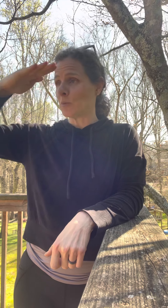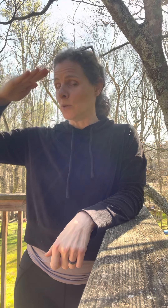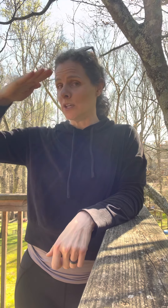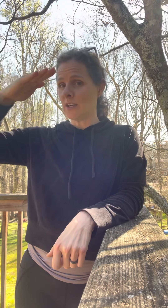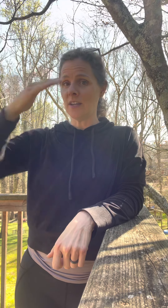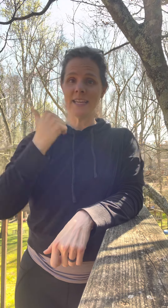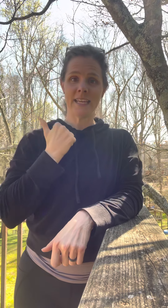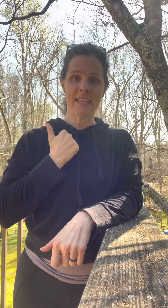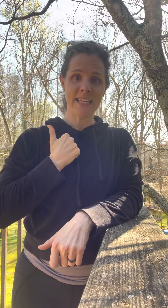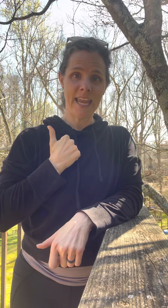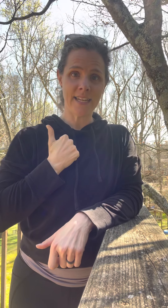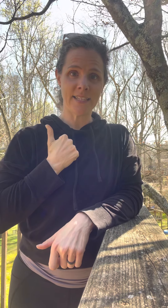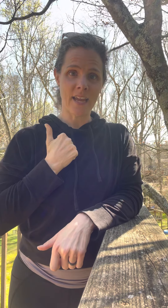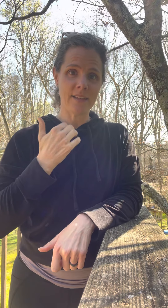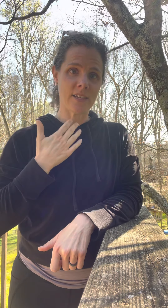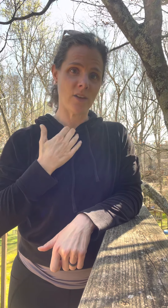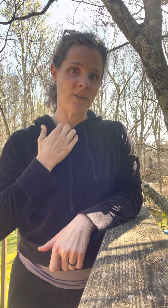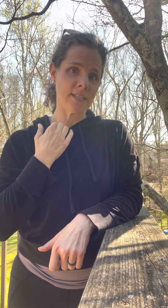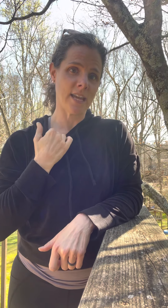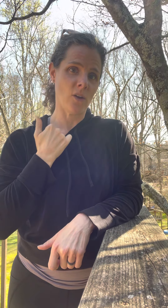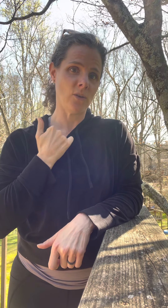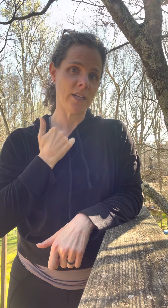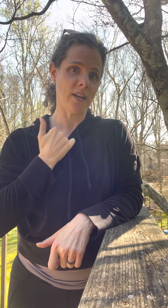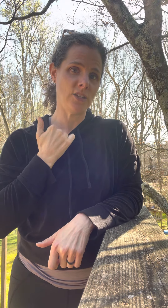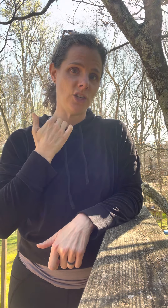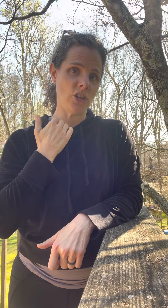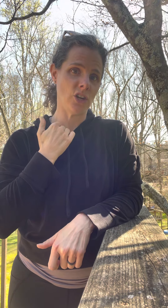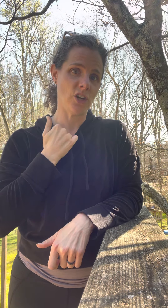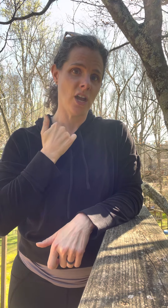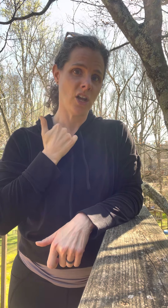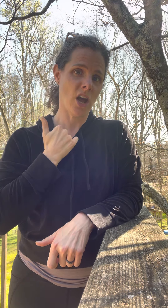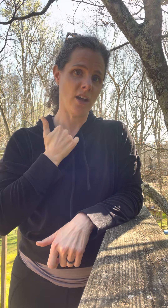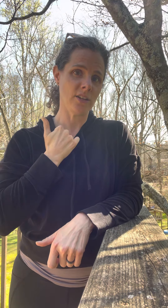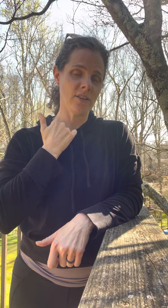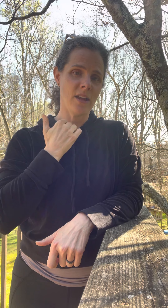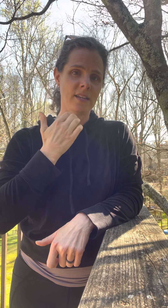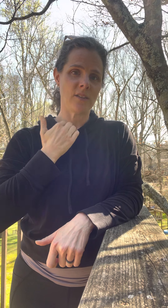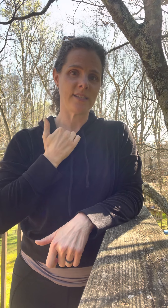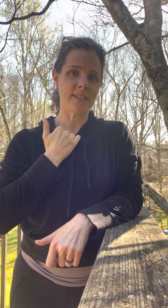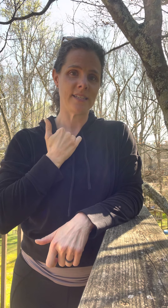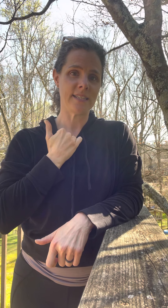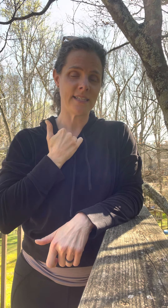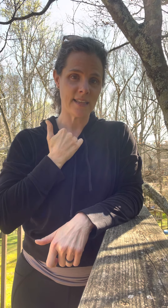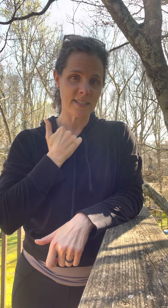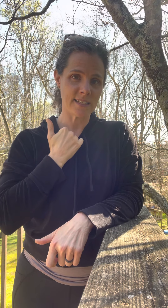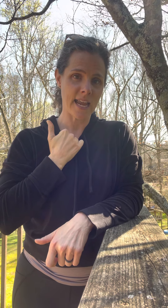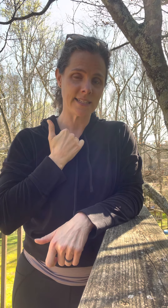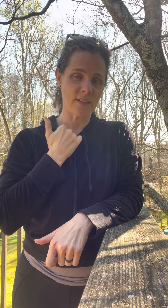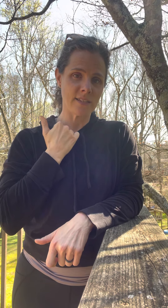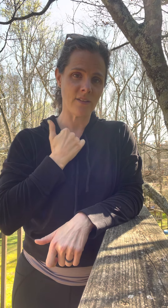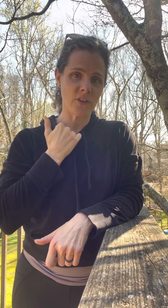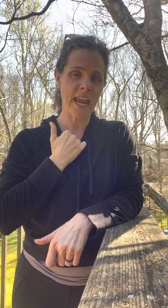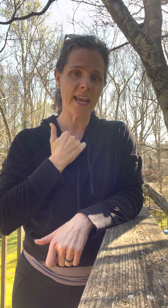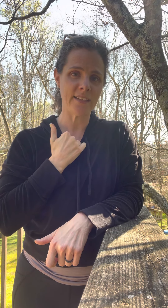Explored Canada, so it's like holding on to your collar. So this is the ASL sign for Canada.